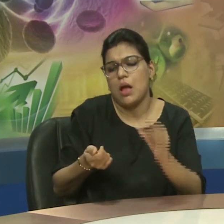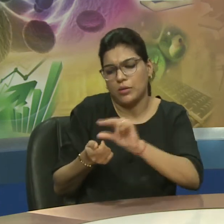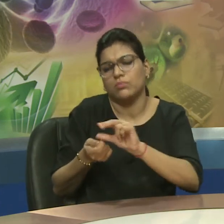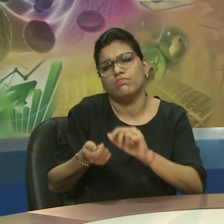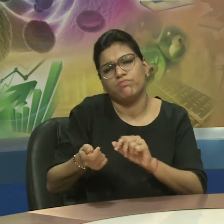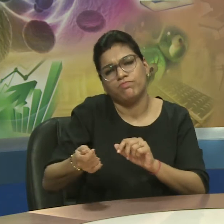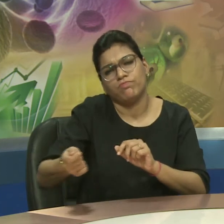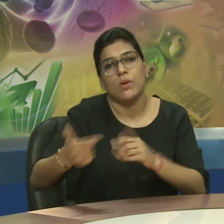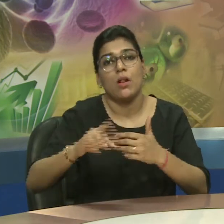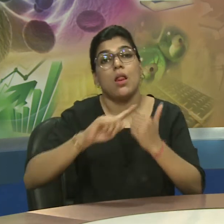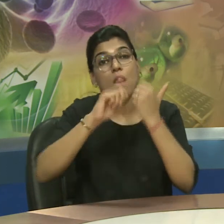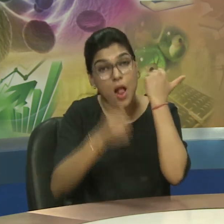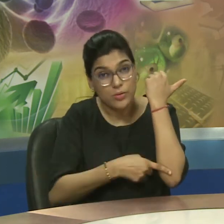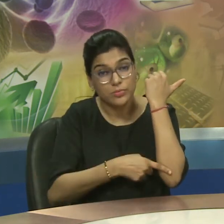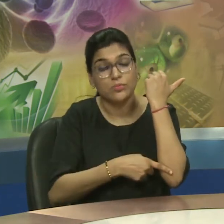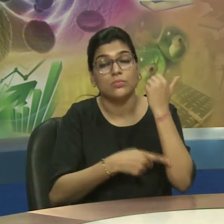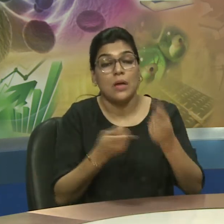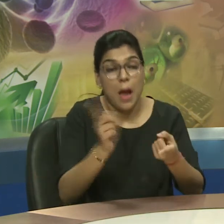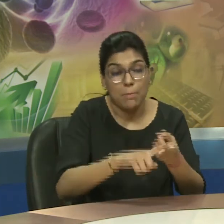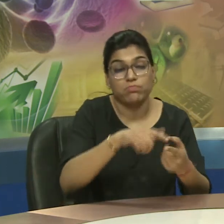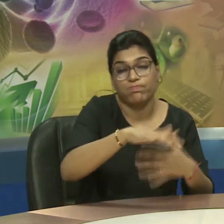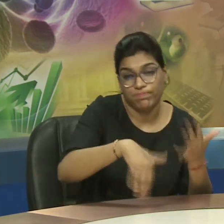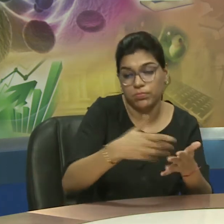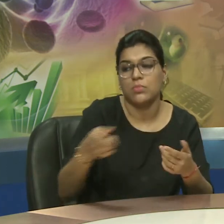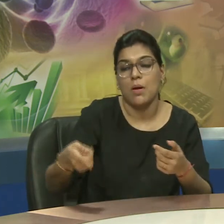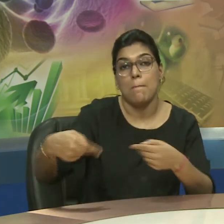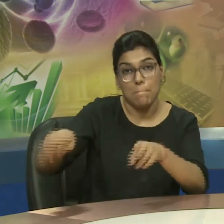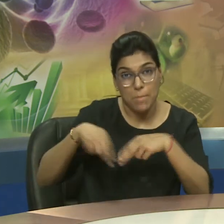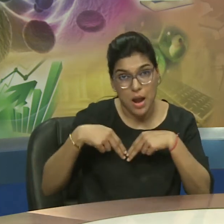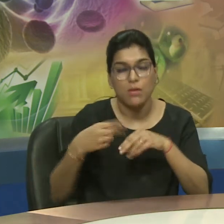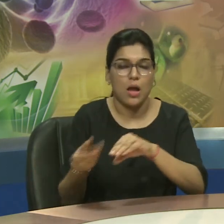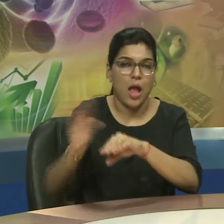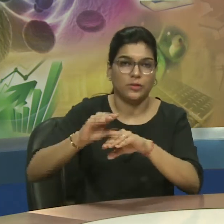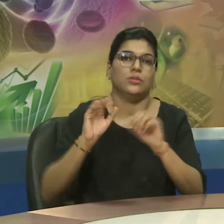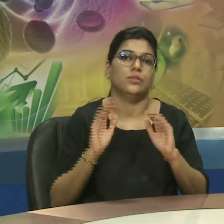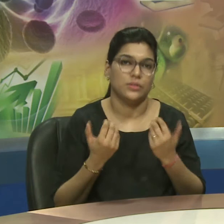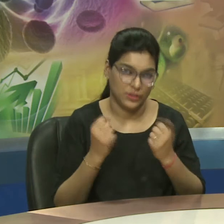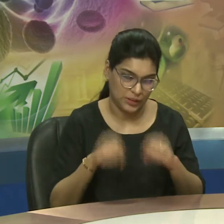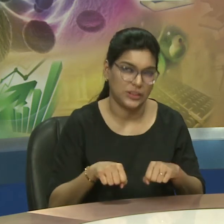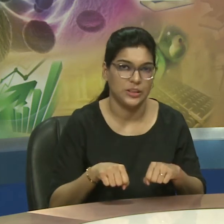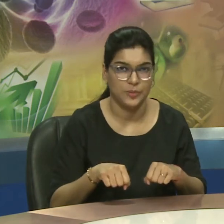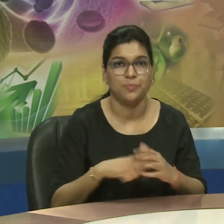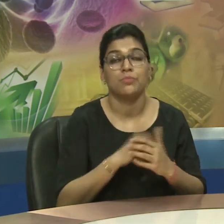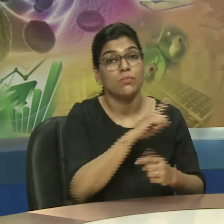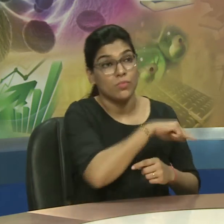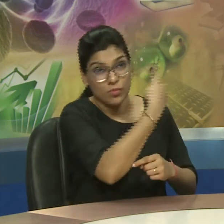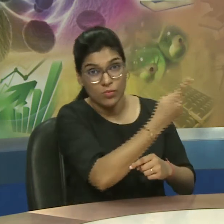In fire insurance, premium depends upon the